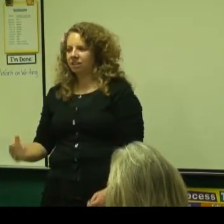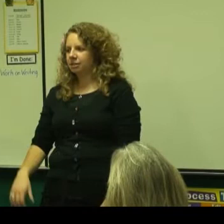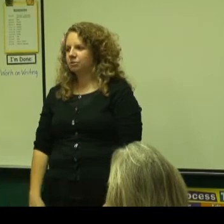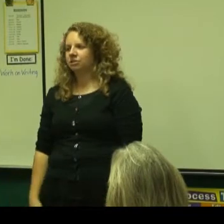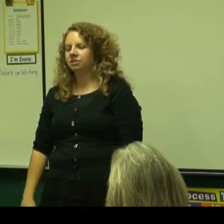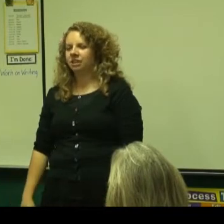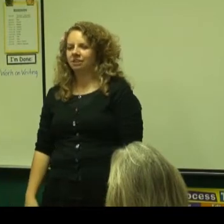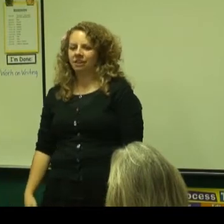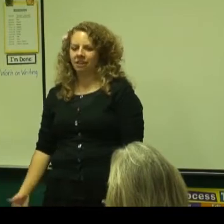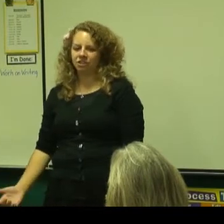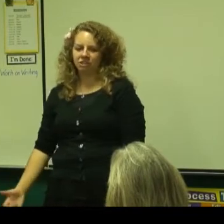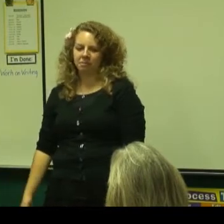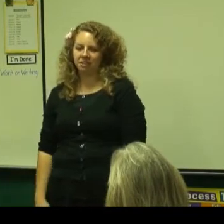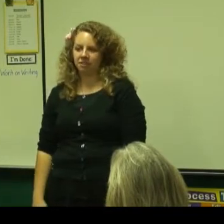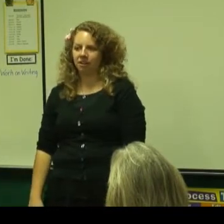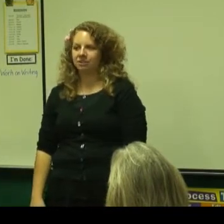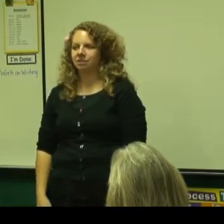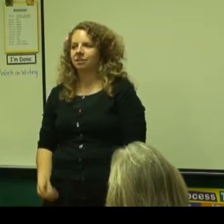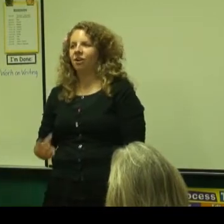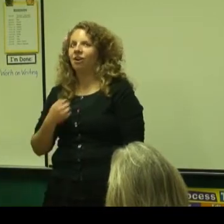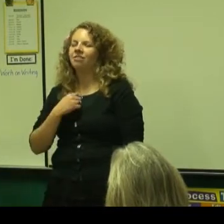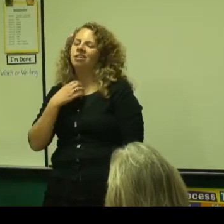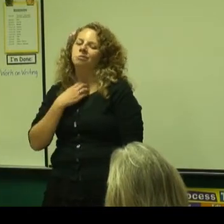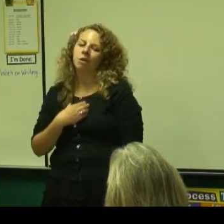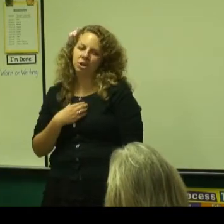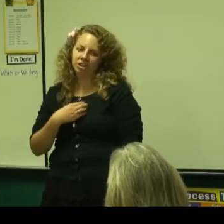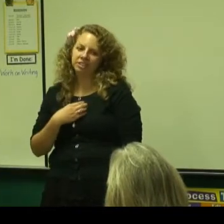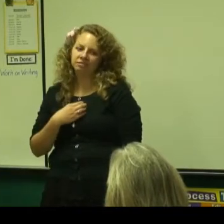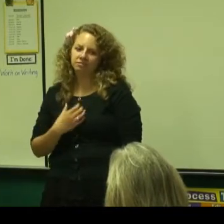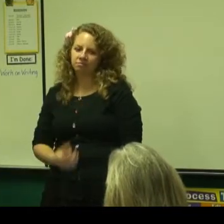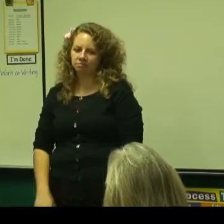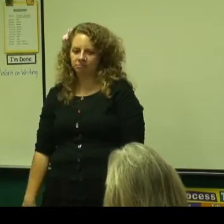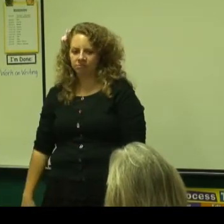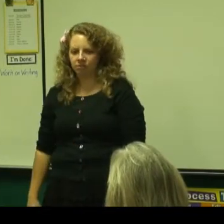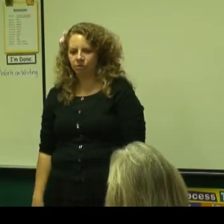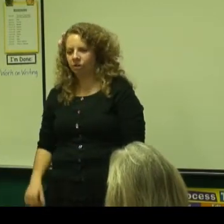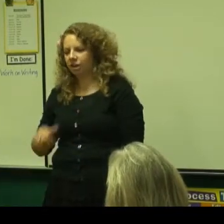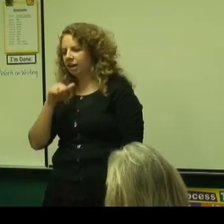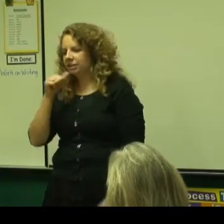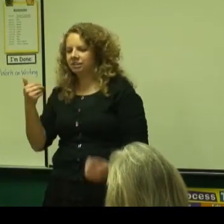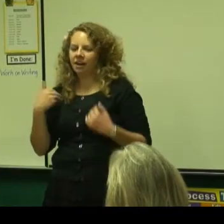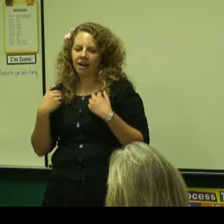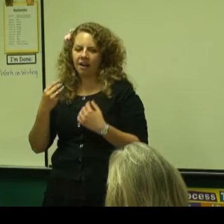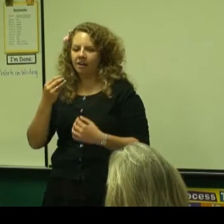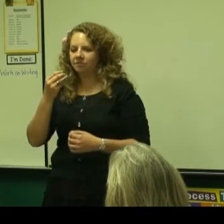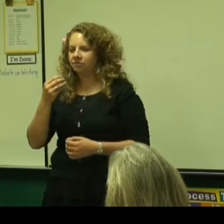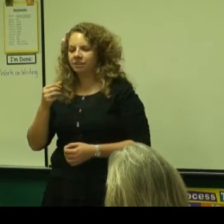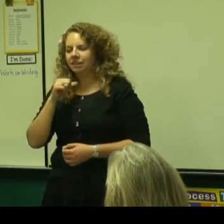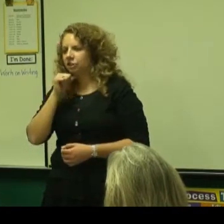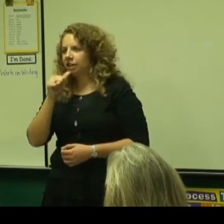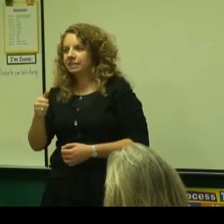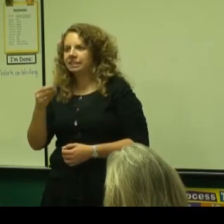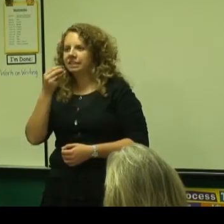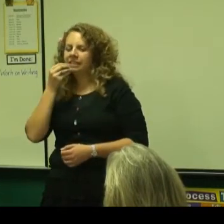lot of times you'll see it like it just depends on context. Like, oh, I'm hungry, or I didn't